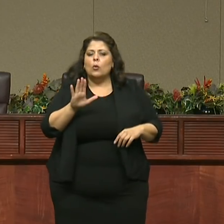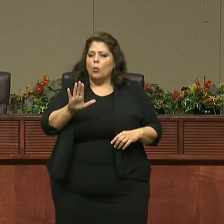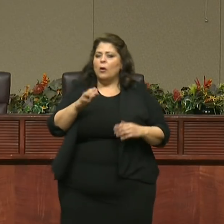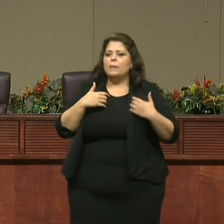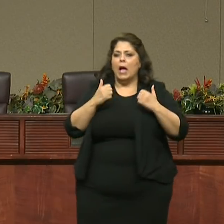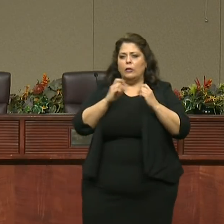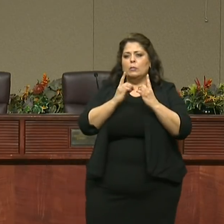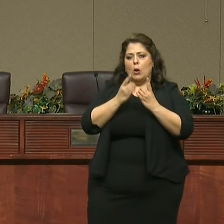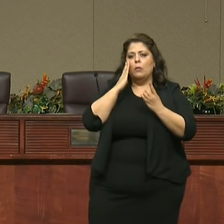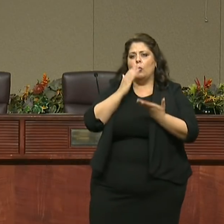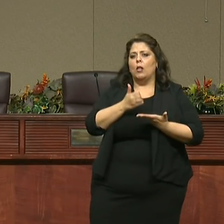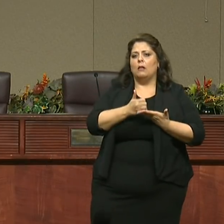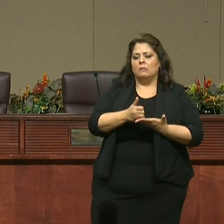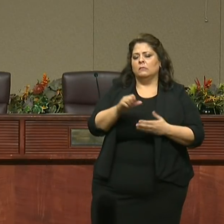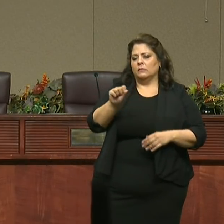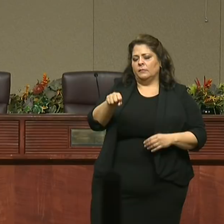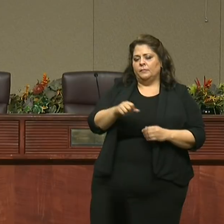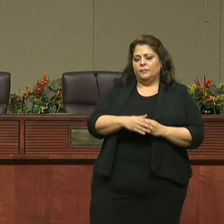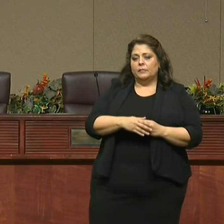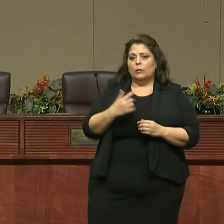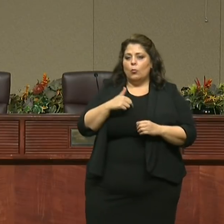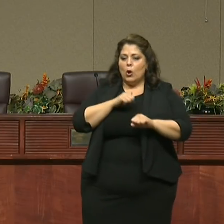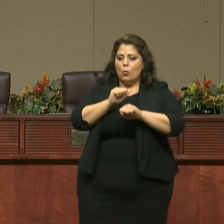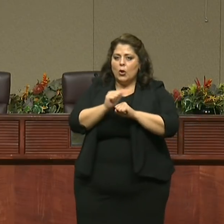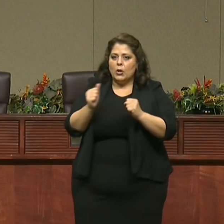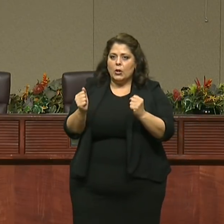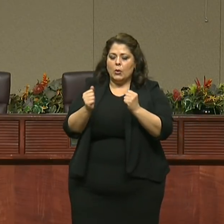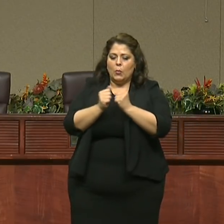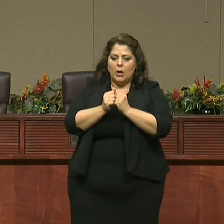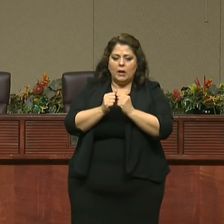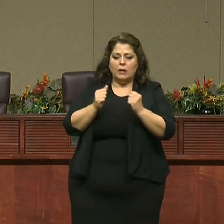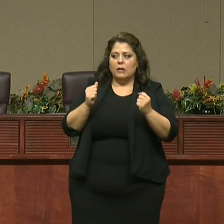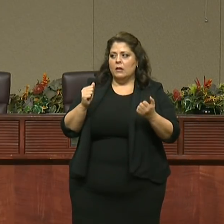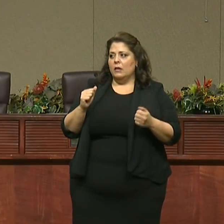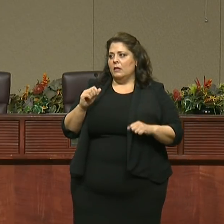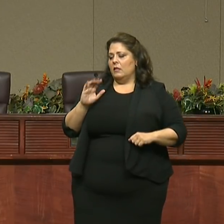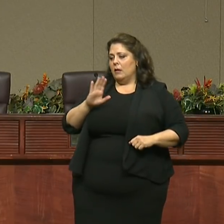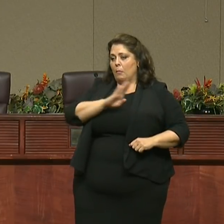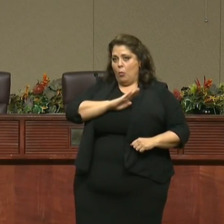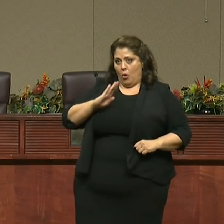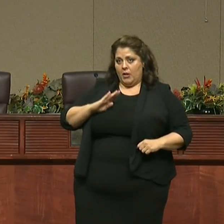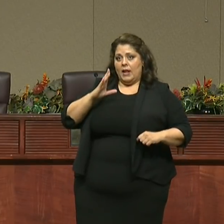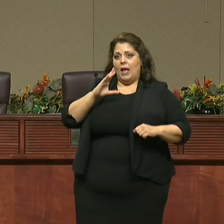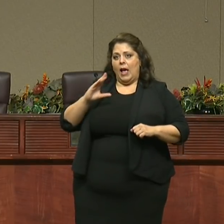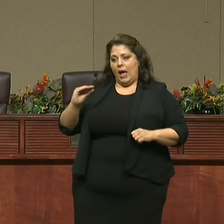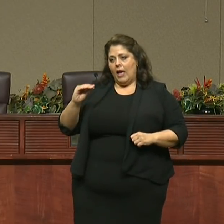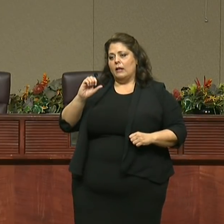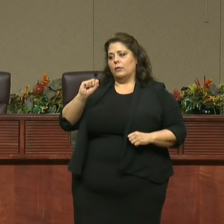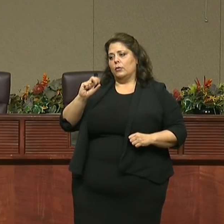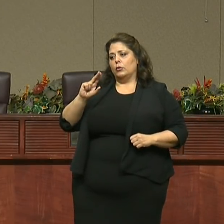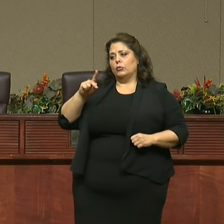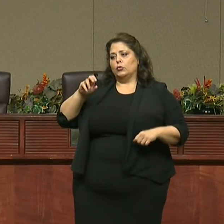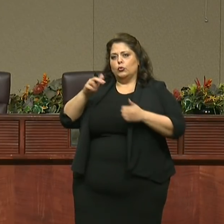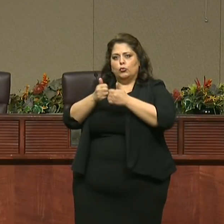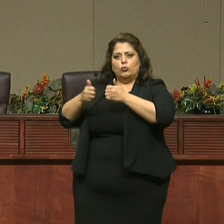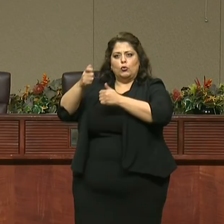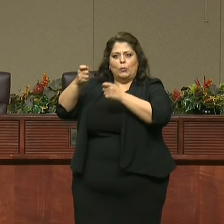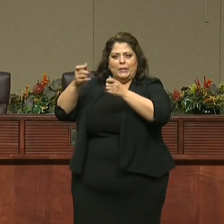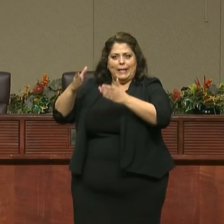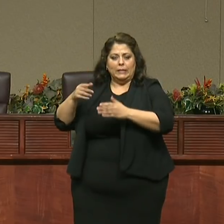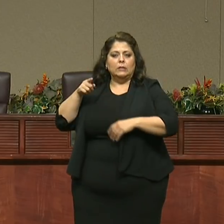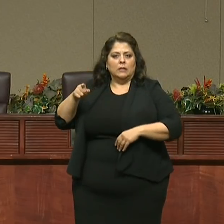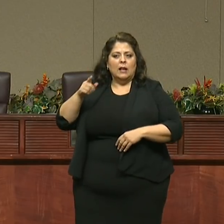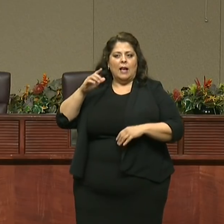will. We are working with the board and the superintendent, and they are elaborating a plan